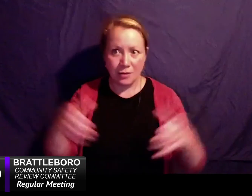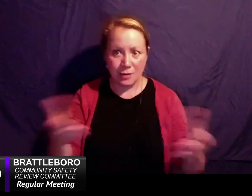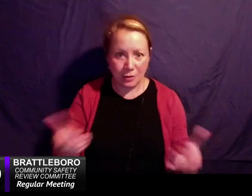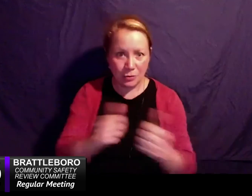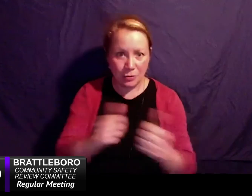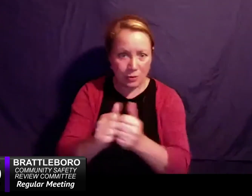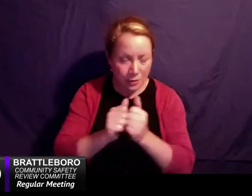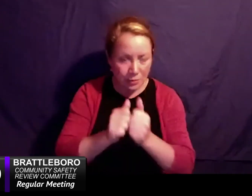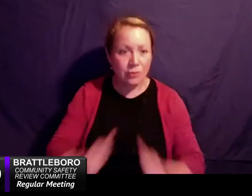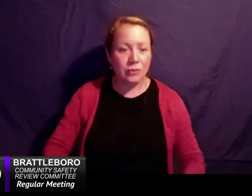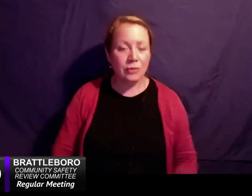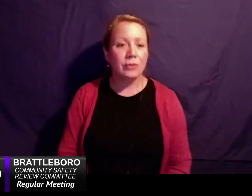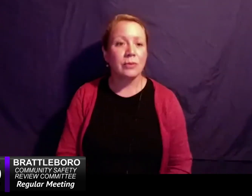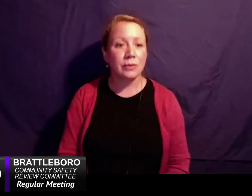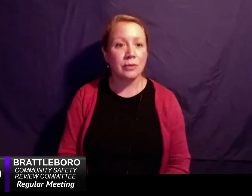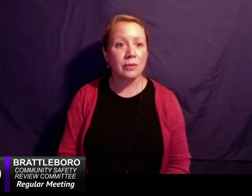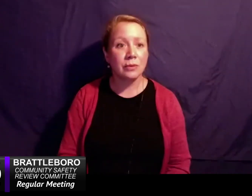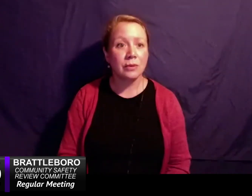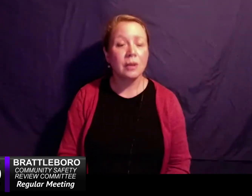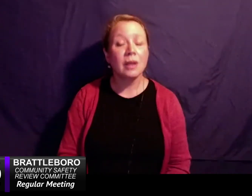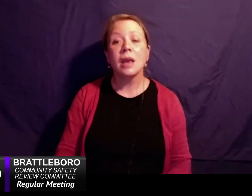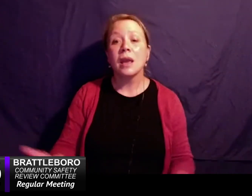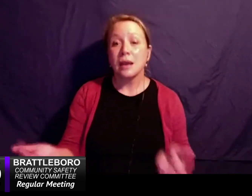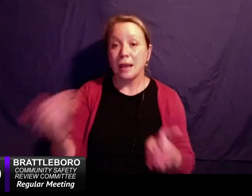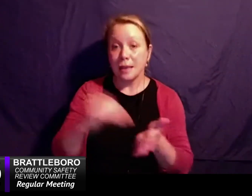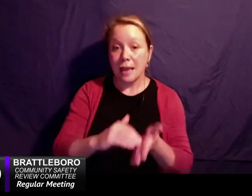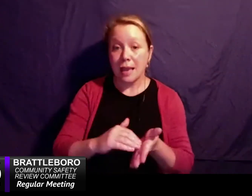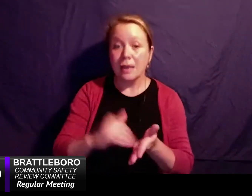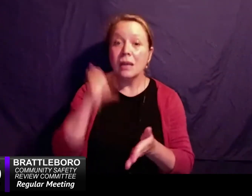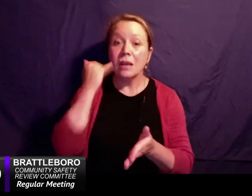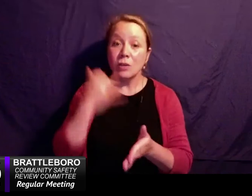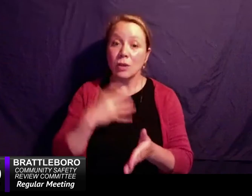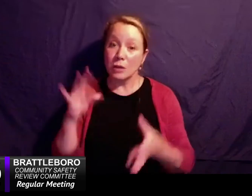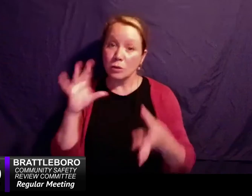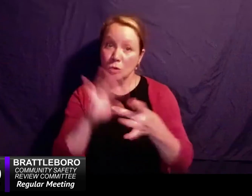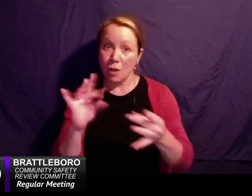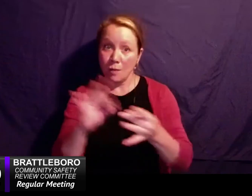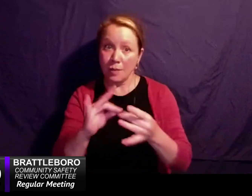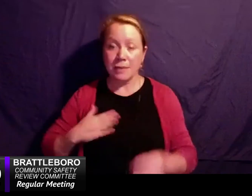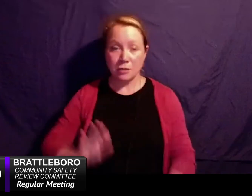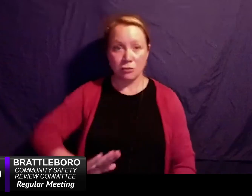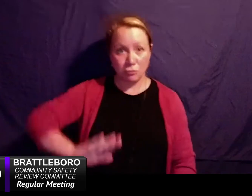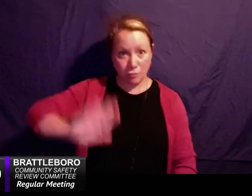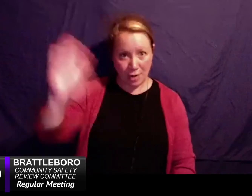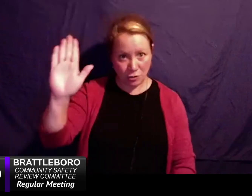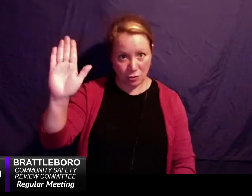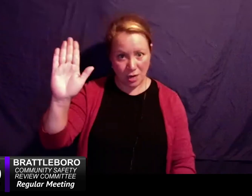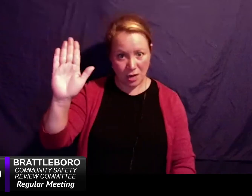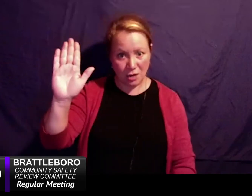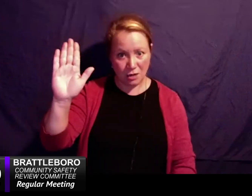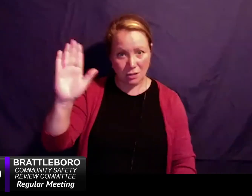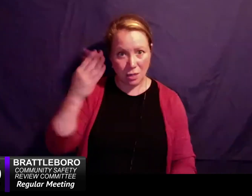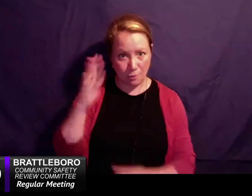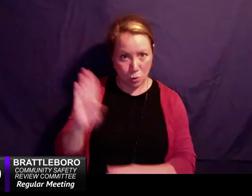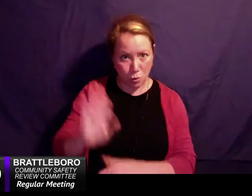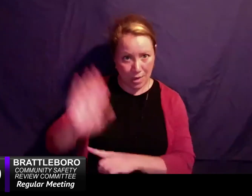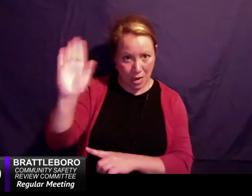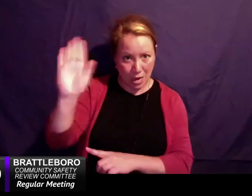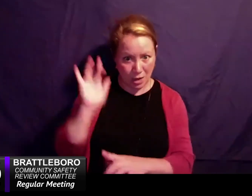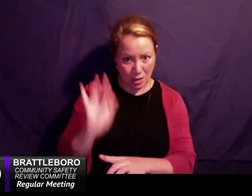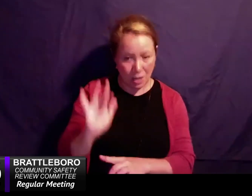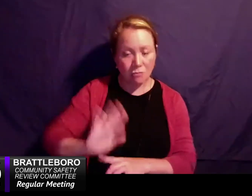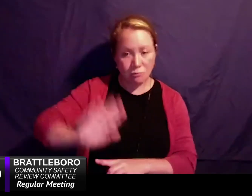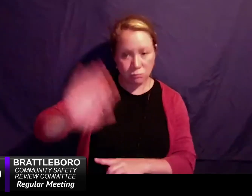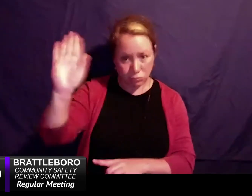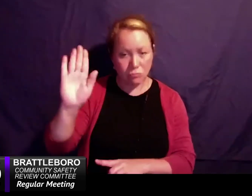And please use the raise hand feature if you'd like to comment or ask a question. And what we